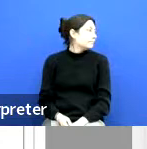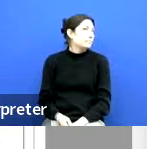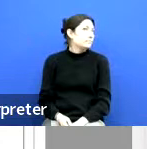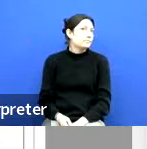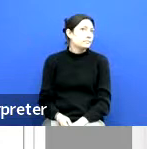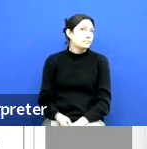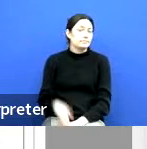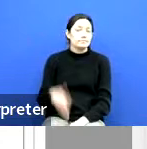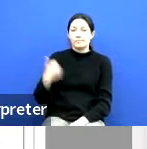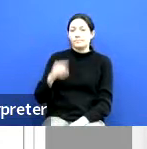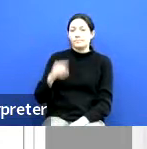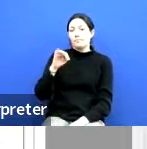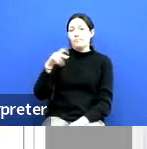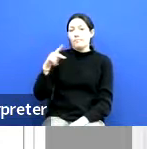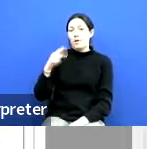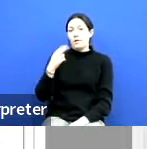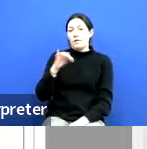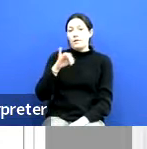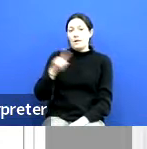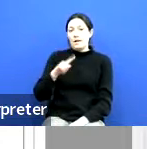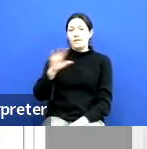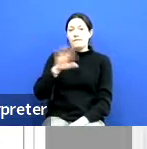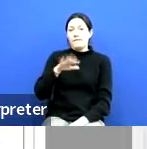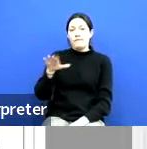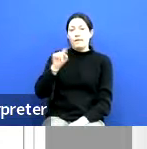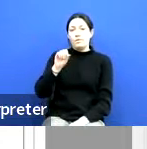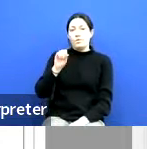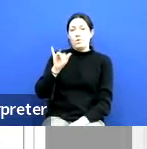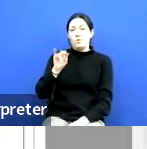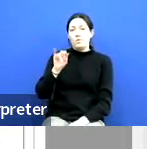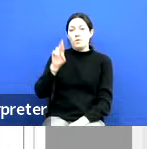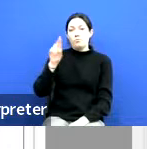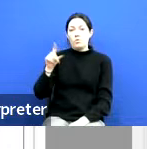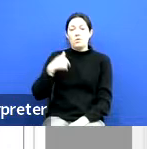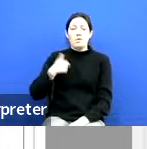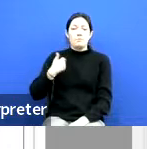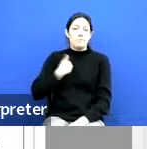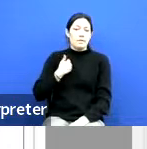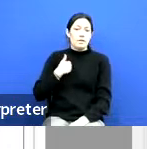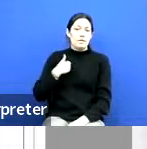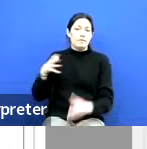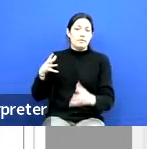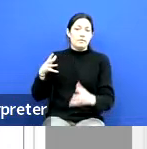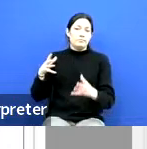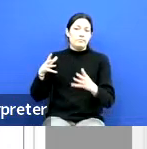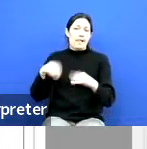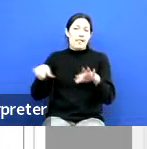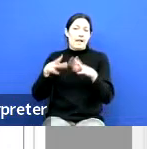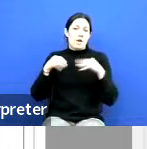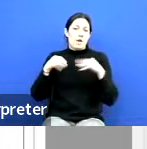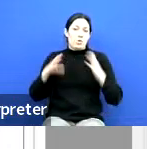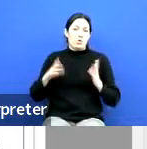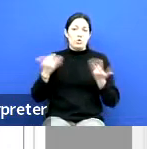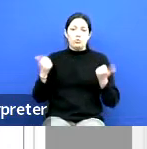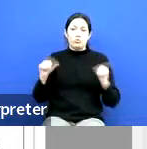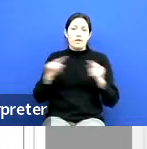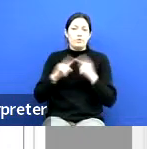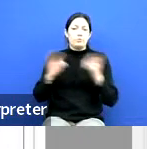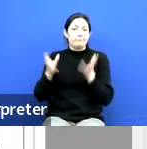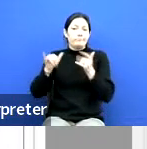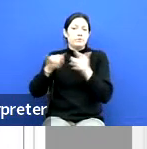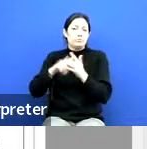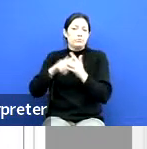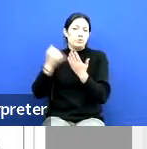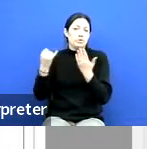I'm Mark Hines from 55 Tobin Road. I'm one of the landowners that is trying to get this project started. I had mention